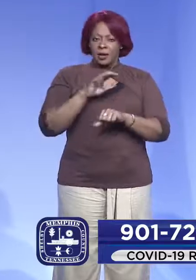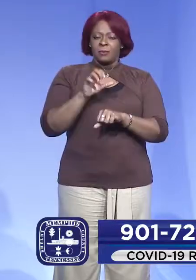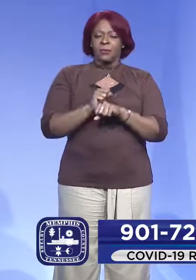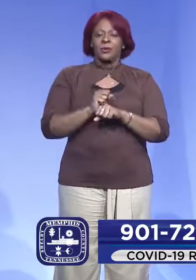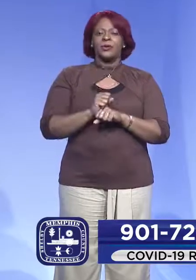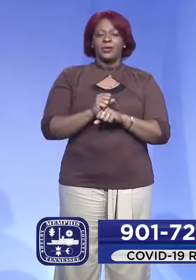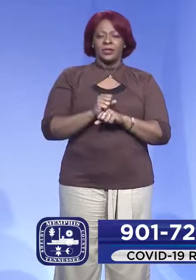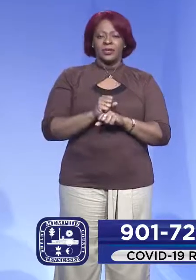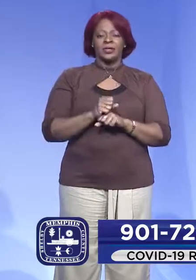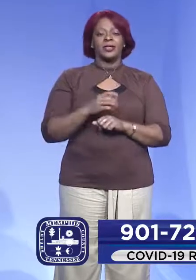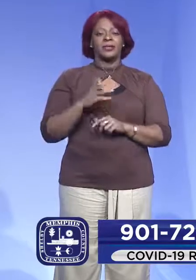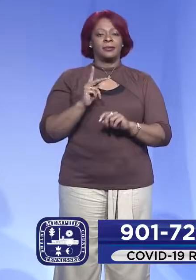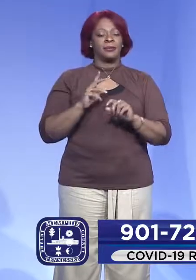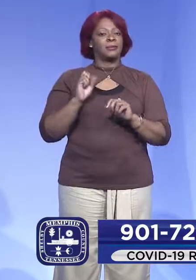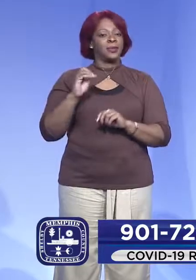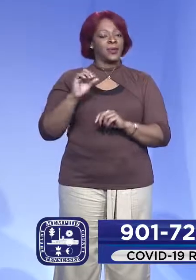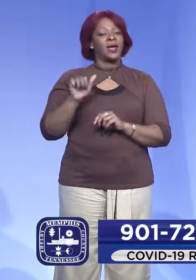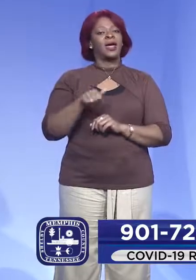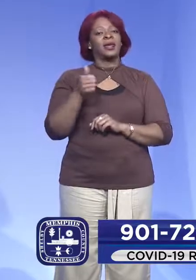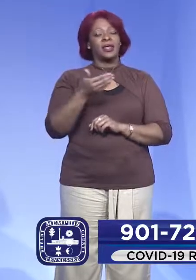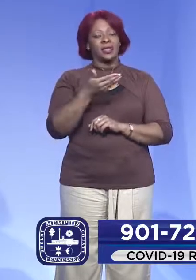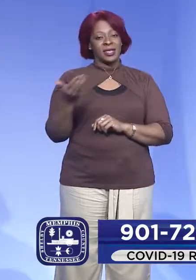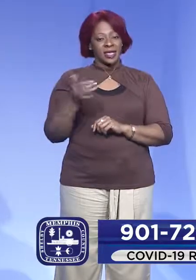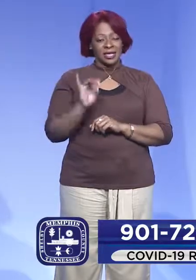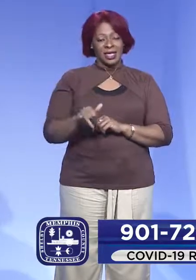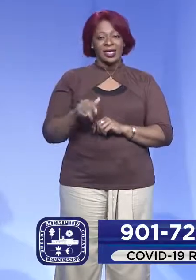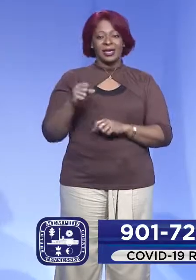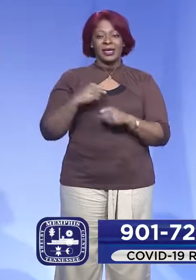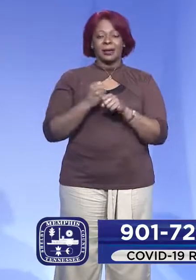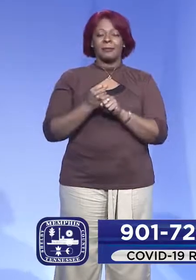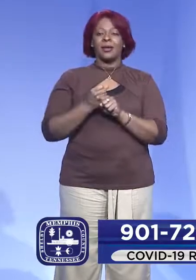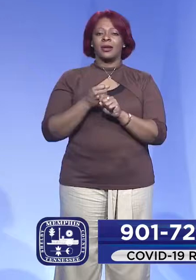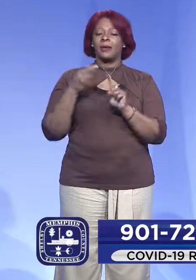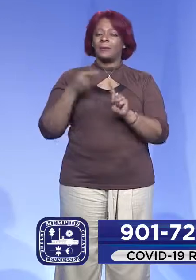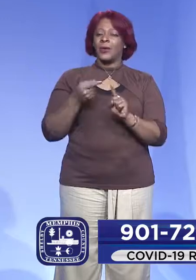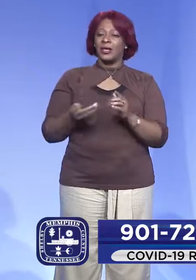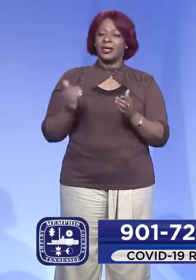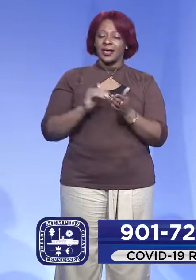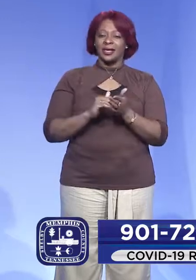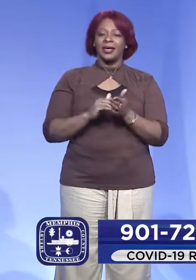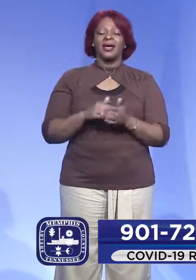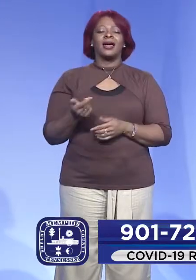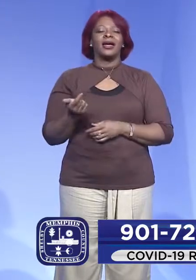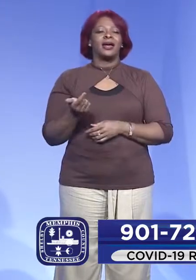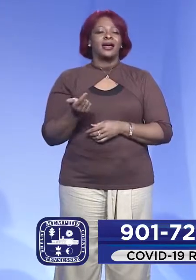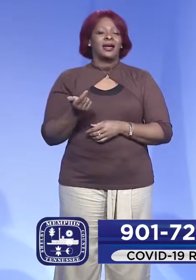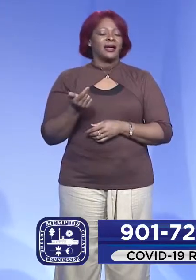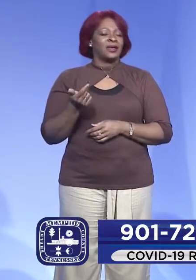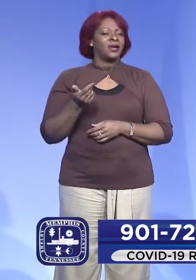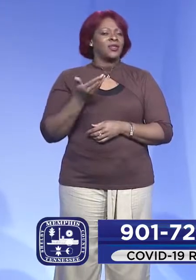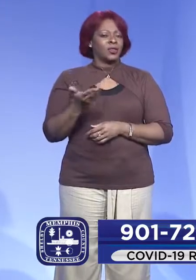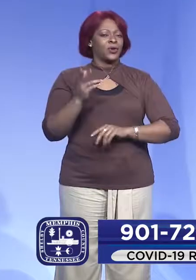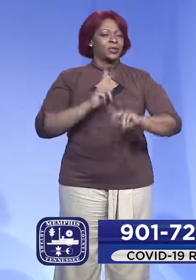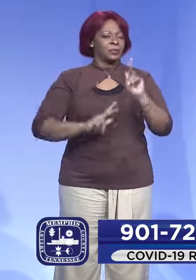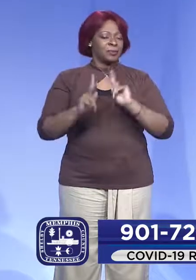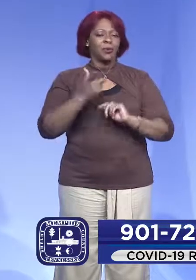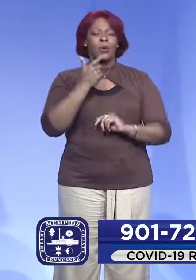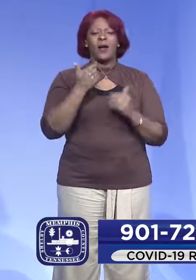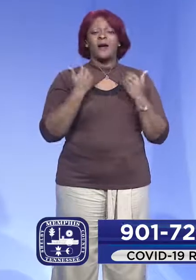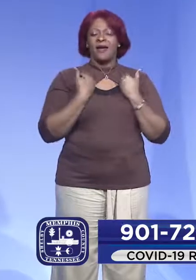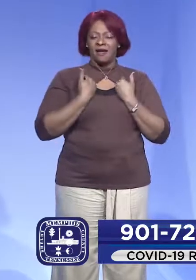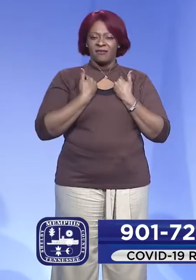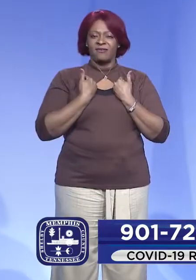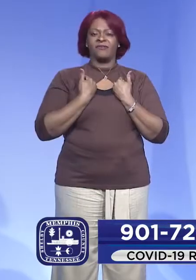so I'll go to that one. And so another thing is this, I need to make a point. Again, there are people who